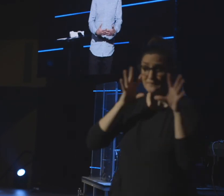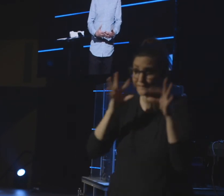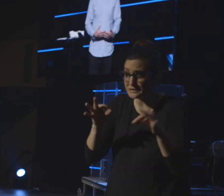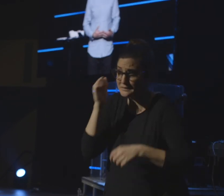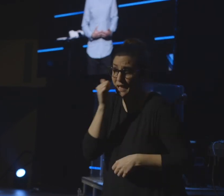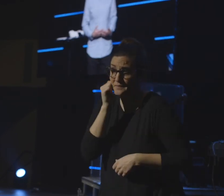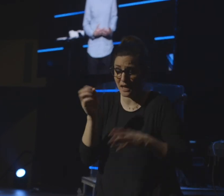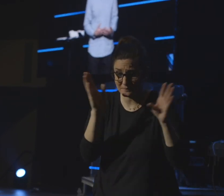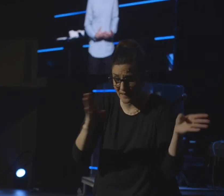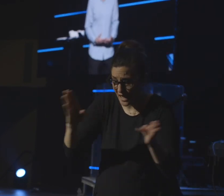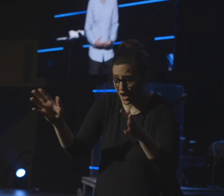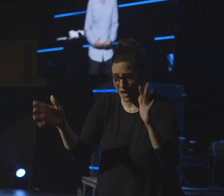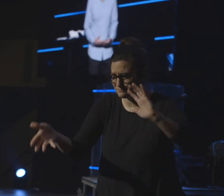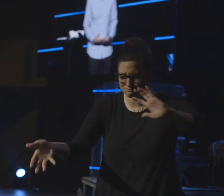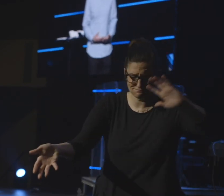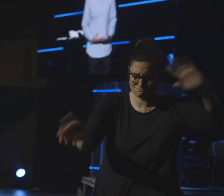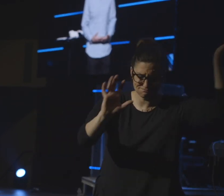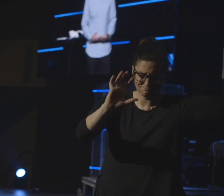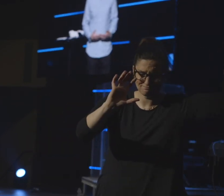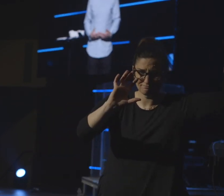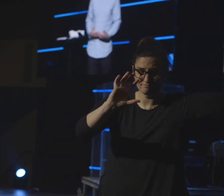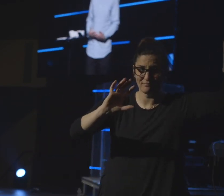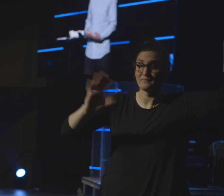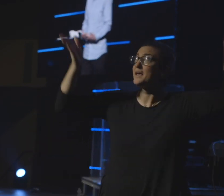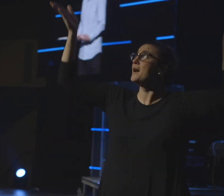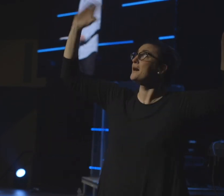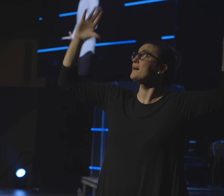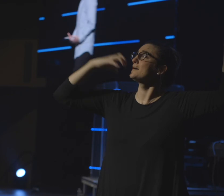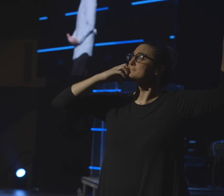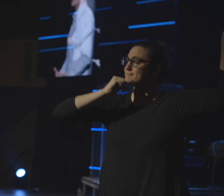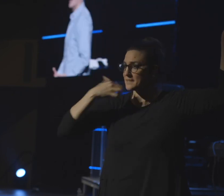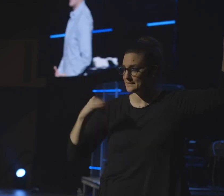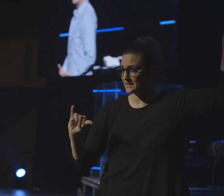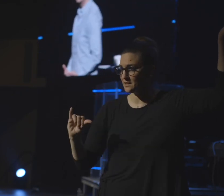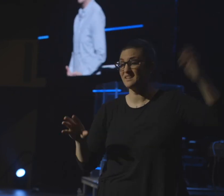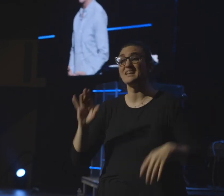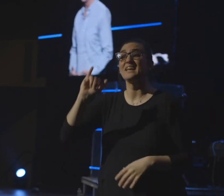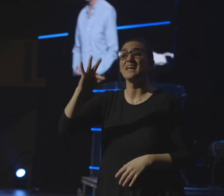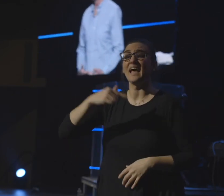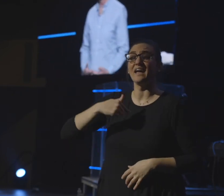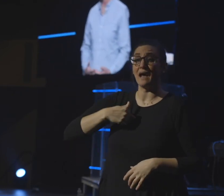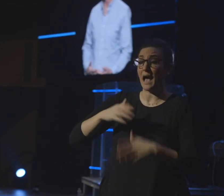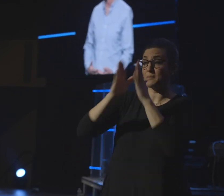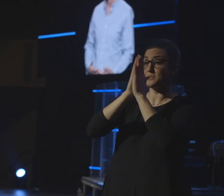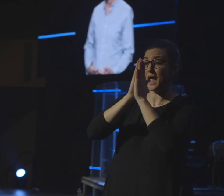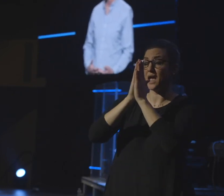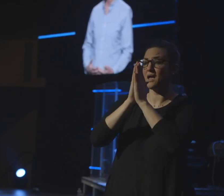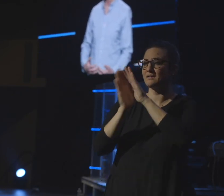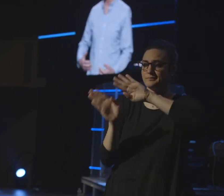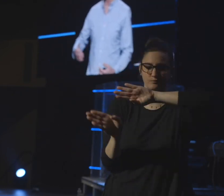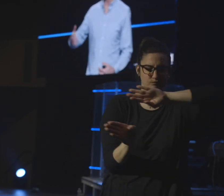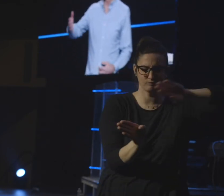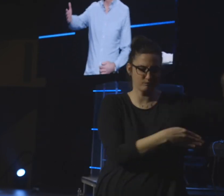even praying, when we're not even caring anymore. When we've stopped believing, and he says, listen, I want to send you, right? I'm